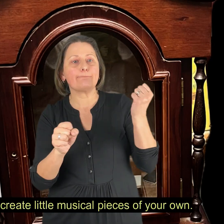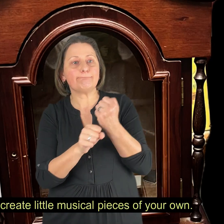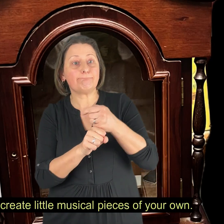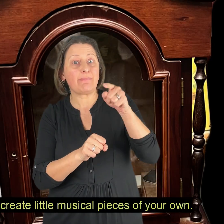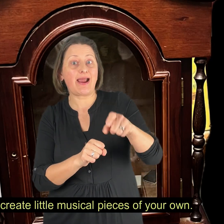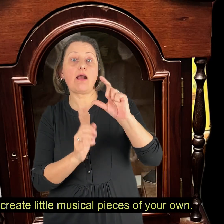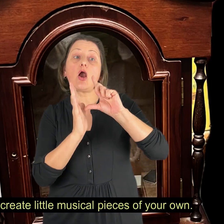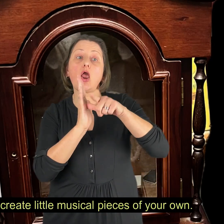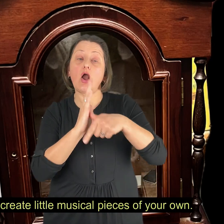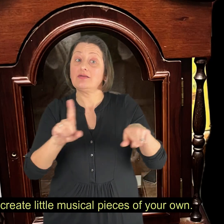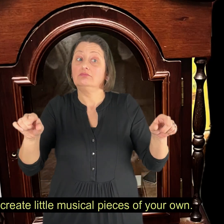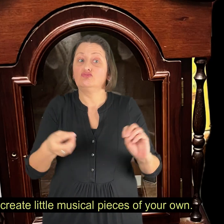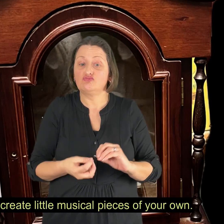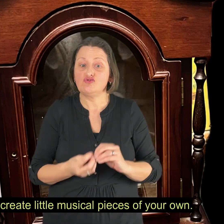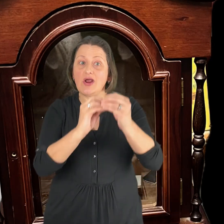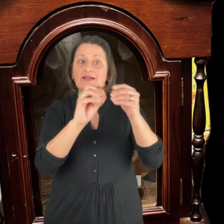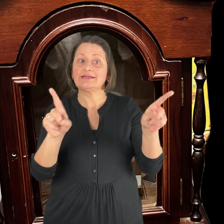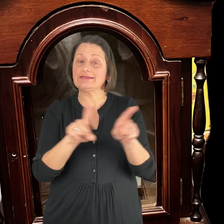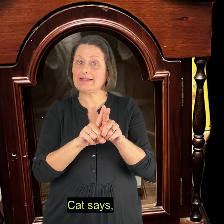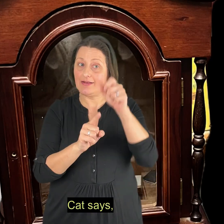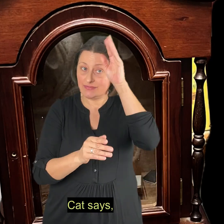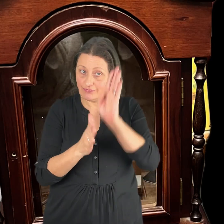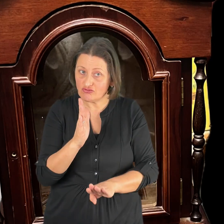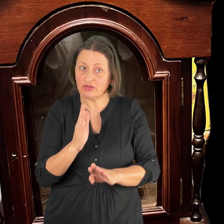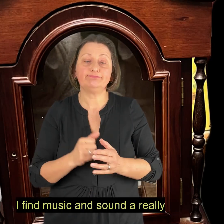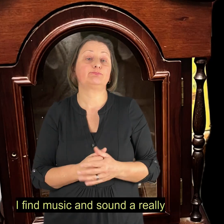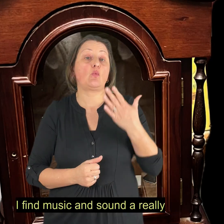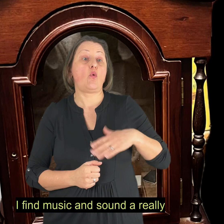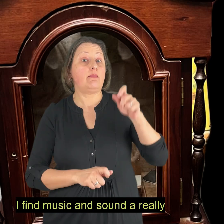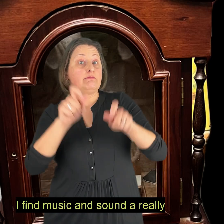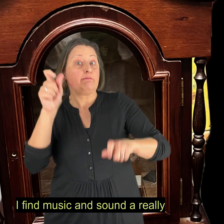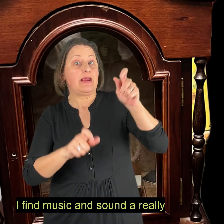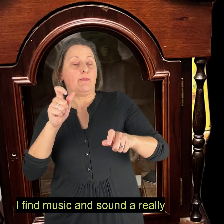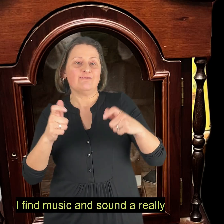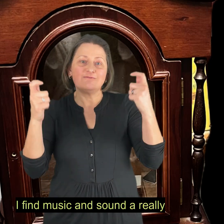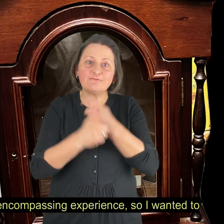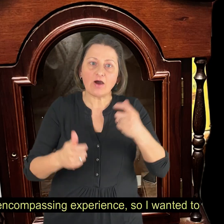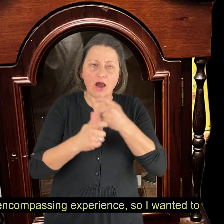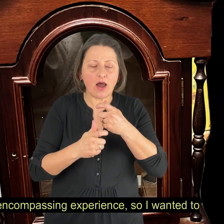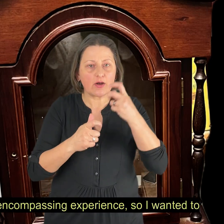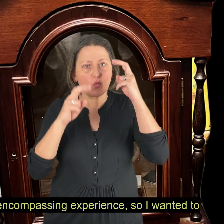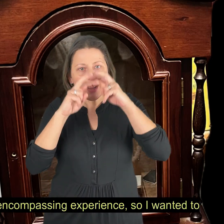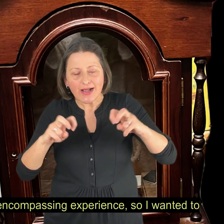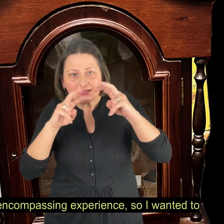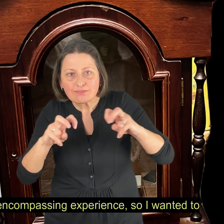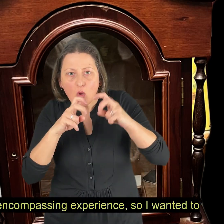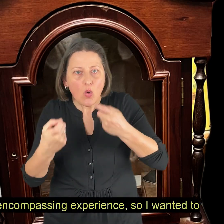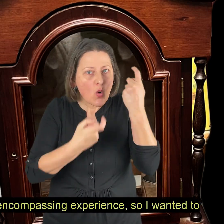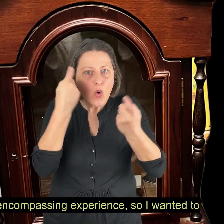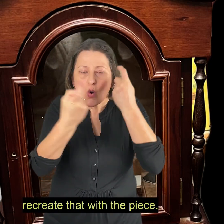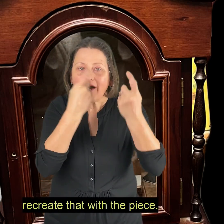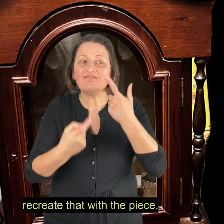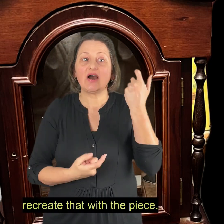to create little musical pieces of your own. Kat says, "I find music and sound a really all-encompassing experience, so